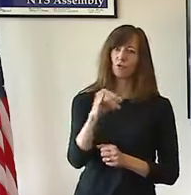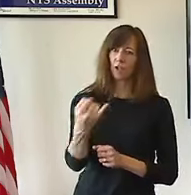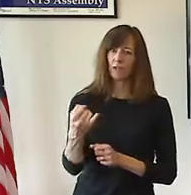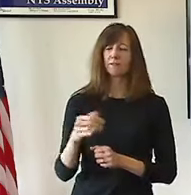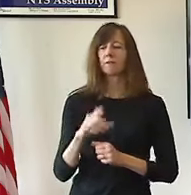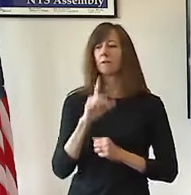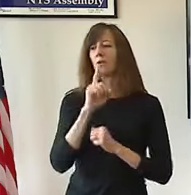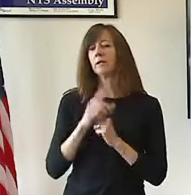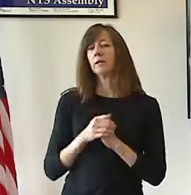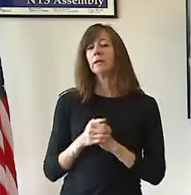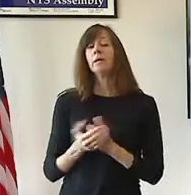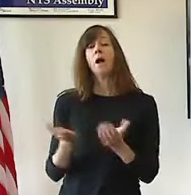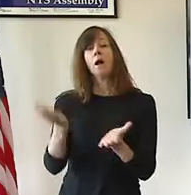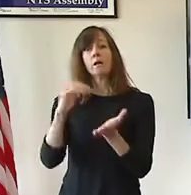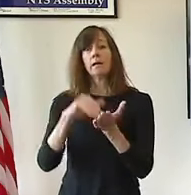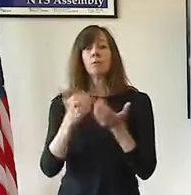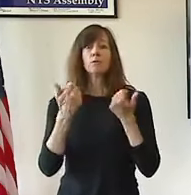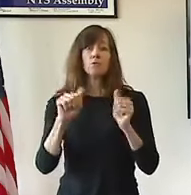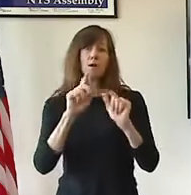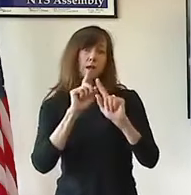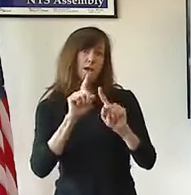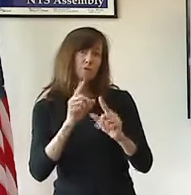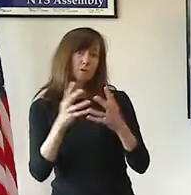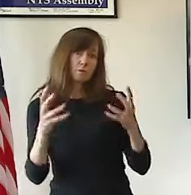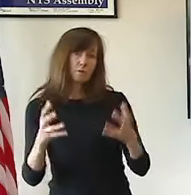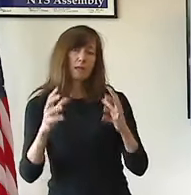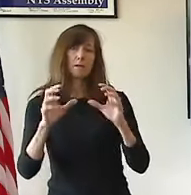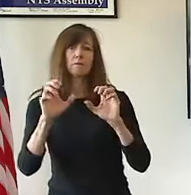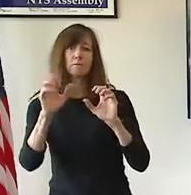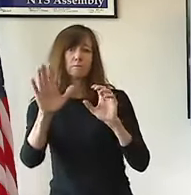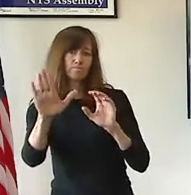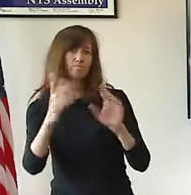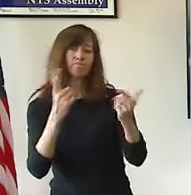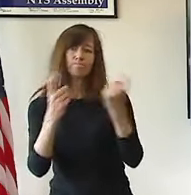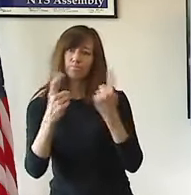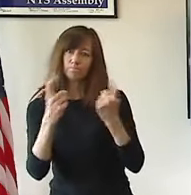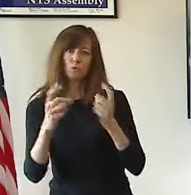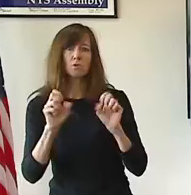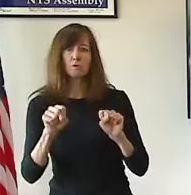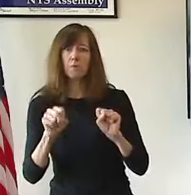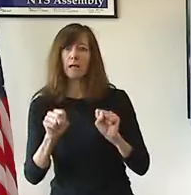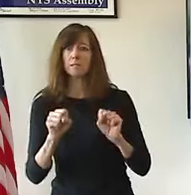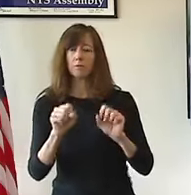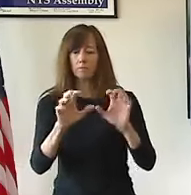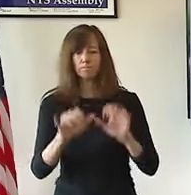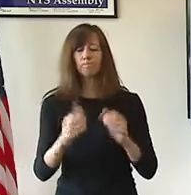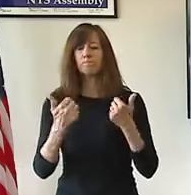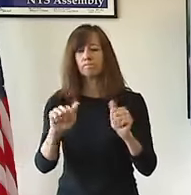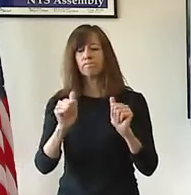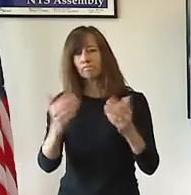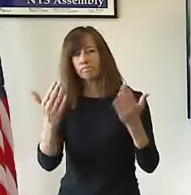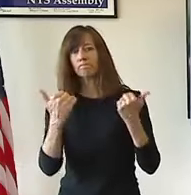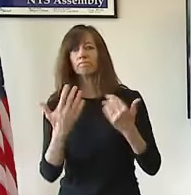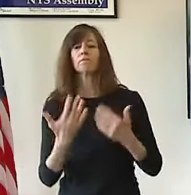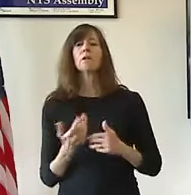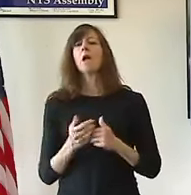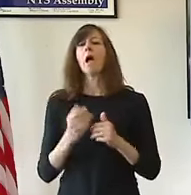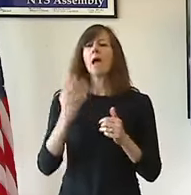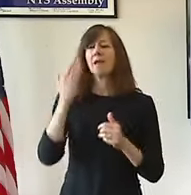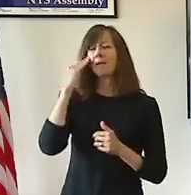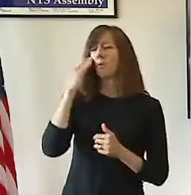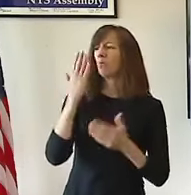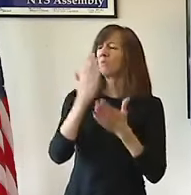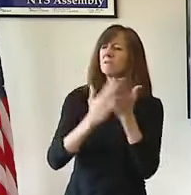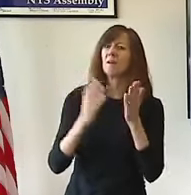as we can. We try to get to as many questions as we can, and I recognize the anger and anguish and really the fear and some people outright hate that